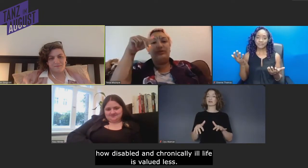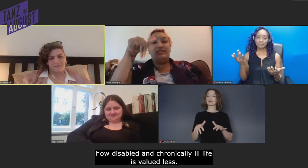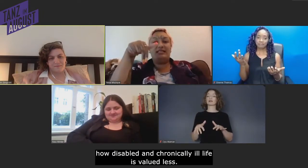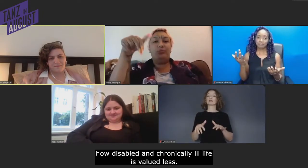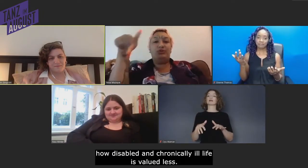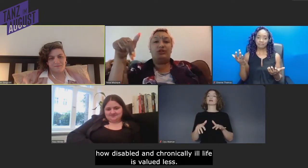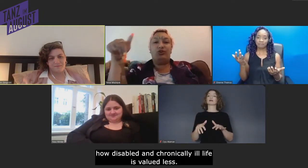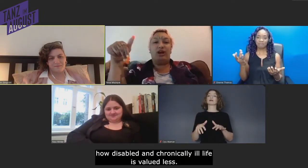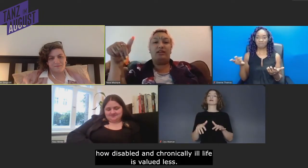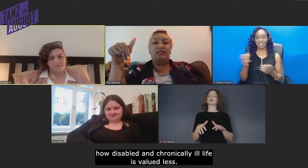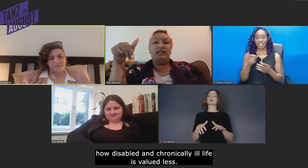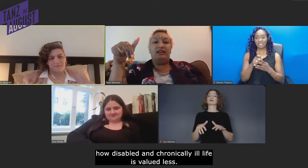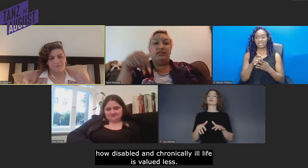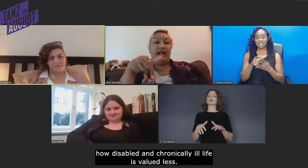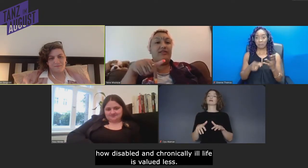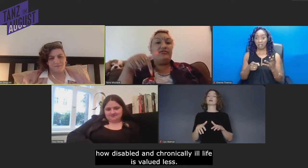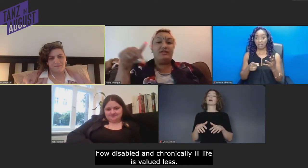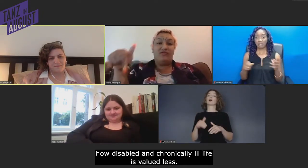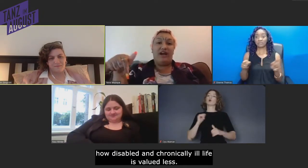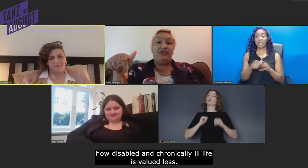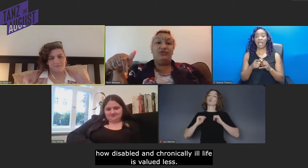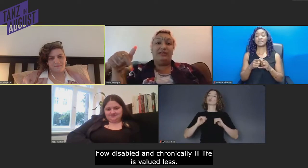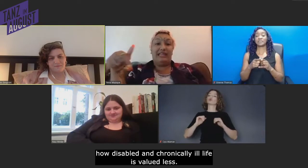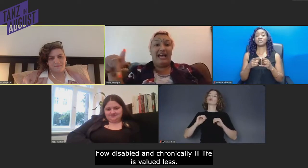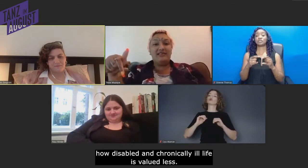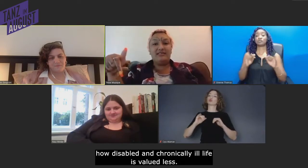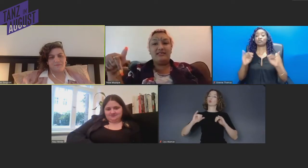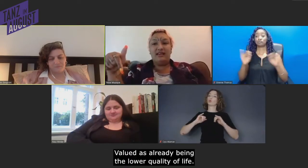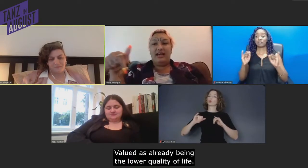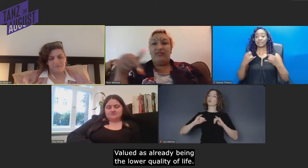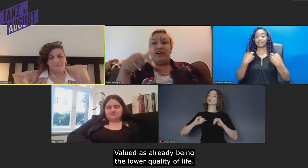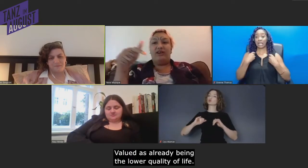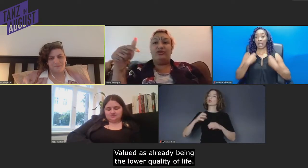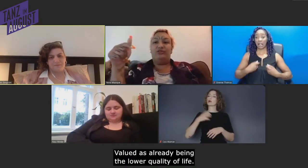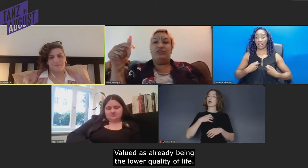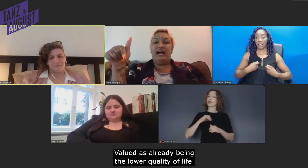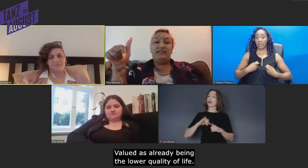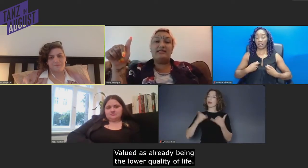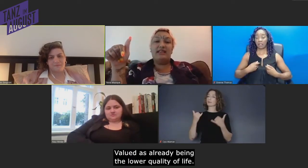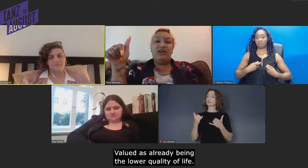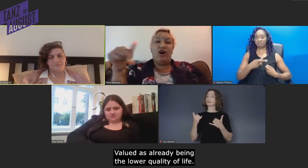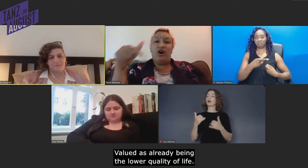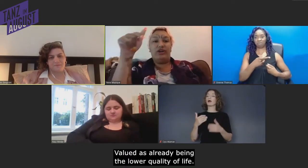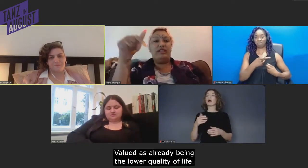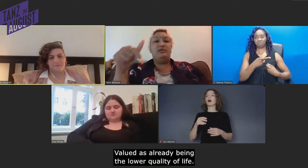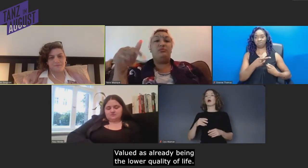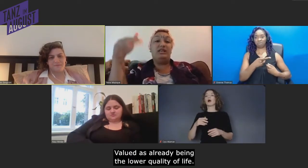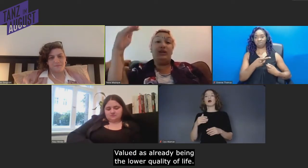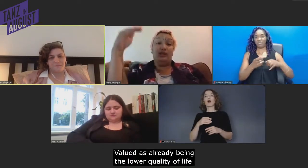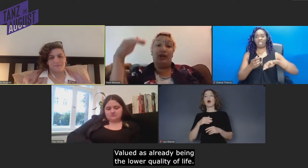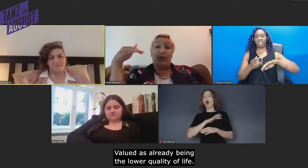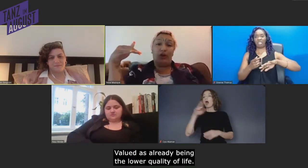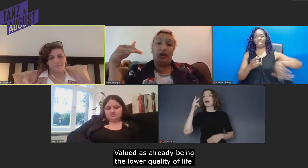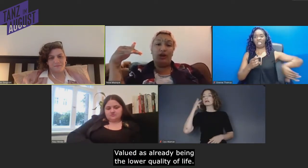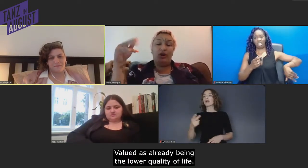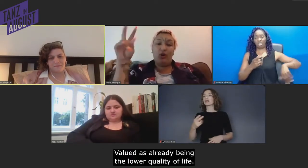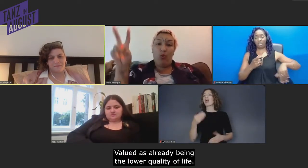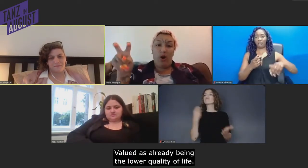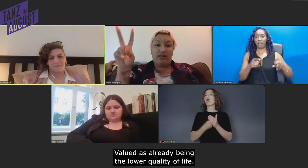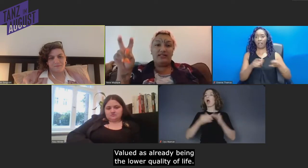how disabled and chronically ill life is valued less and valued as like already being a